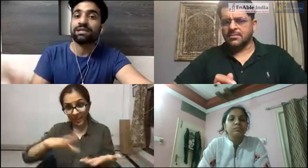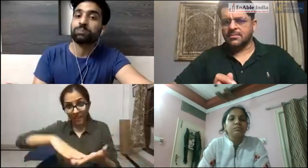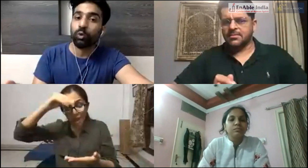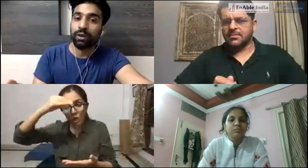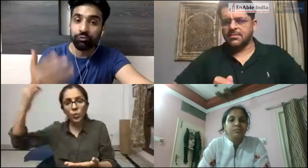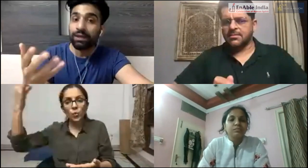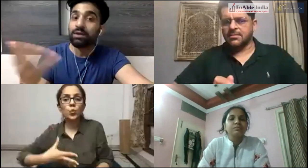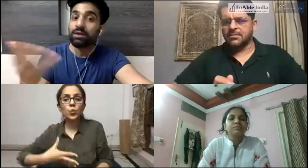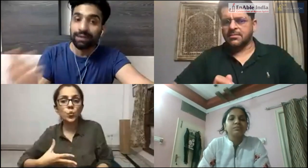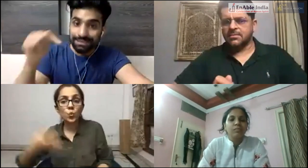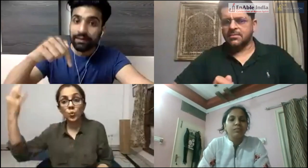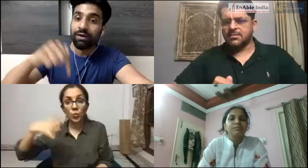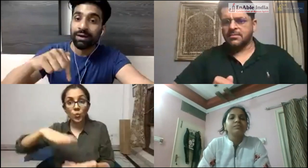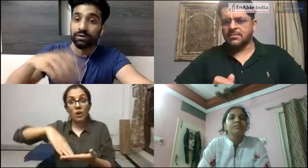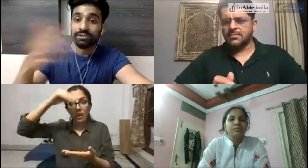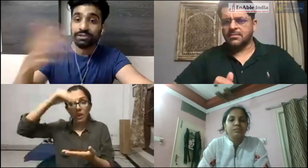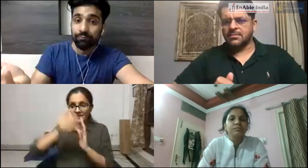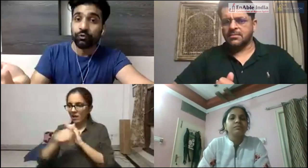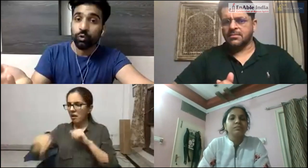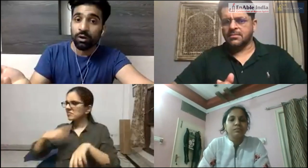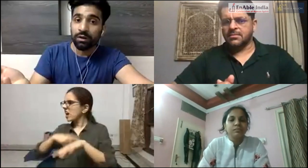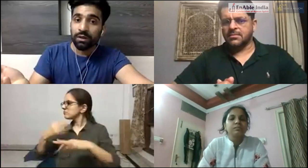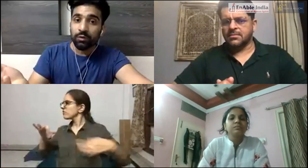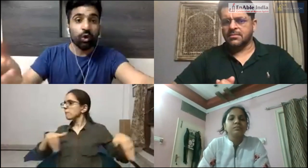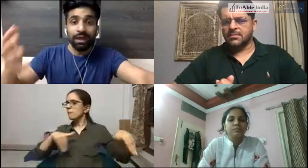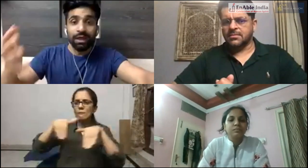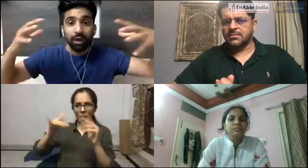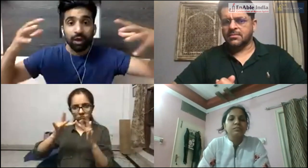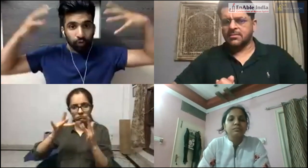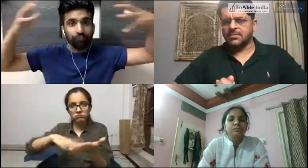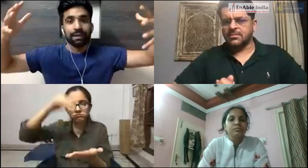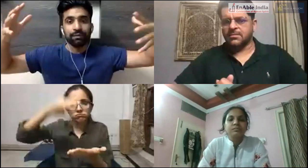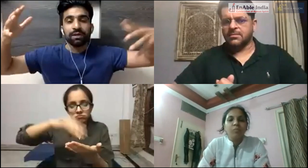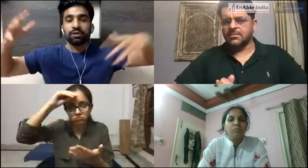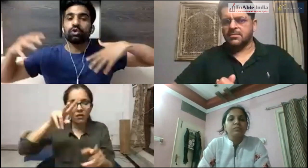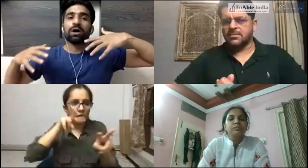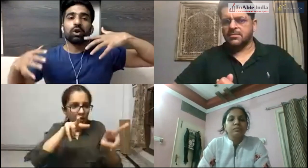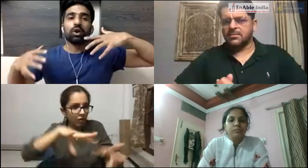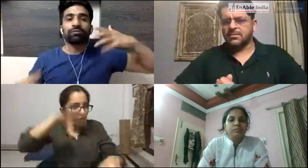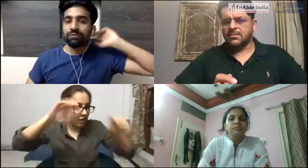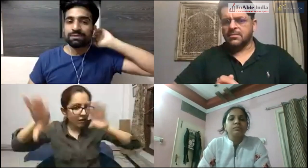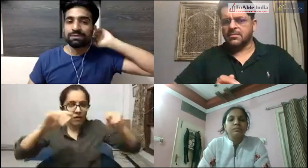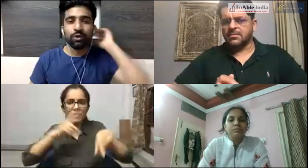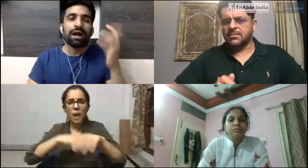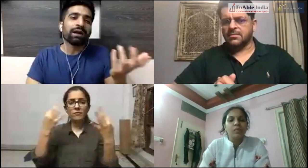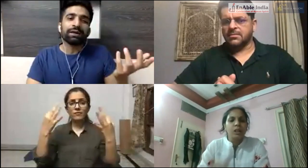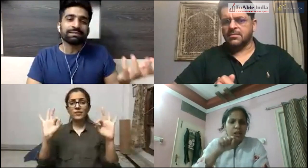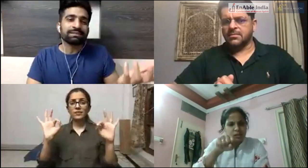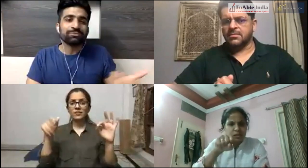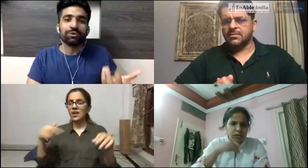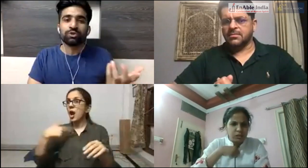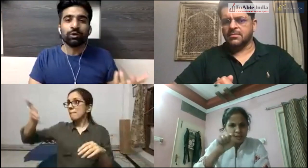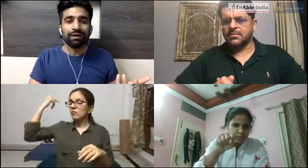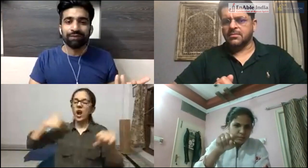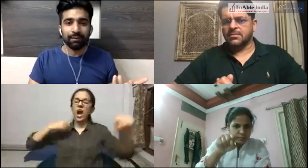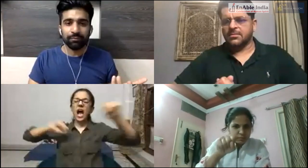Try exploring. If you can learn that skill right now, it's a time for you all. We all have a lot of time. A lot of time we say that, oh, I can't exercise